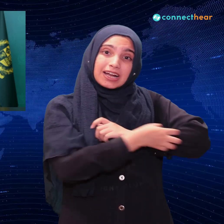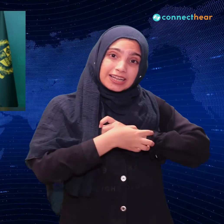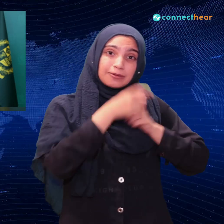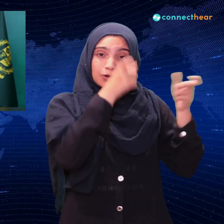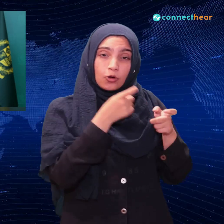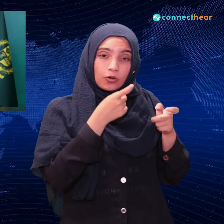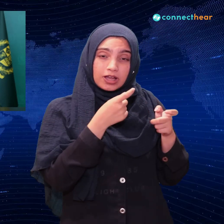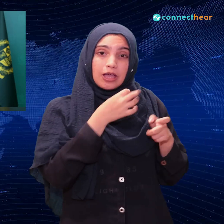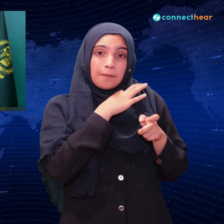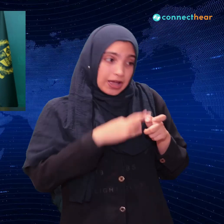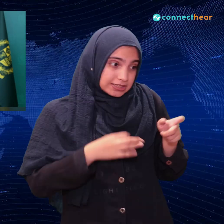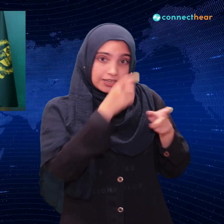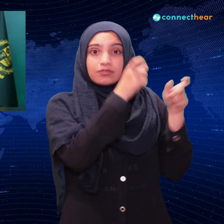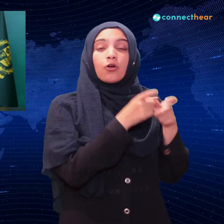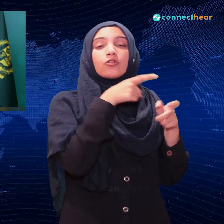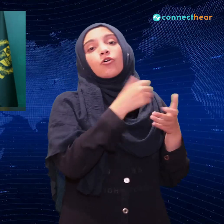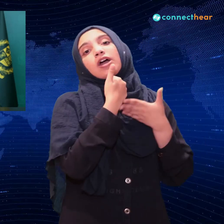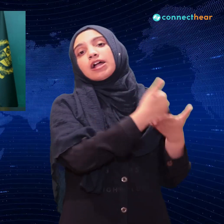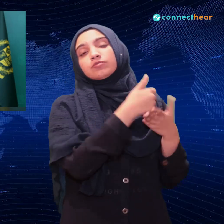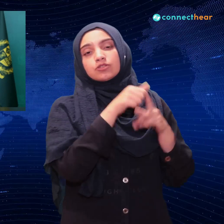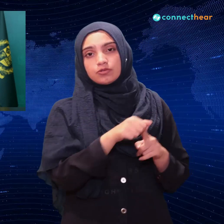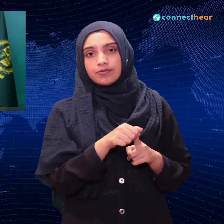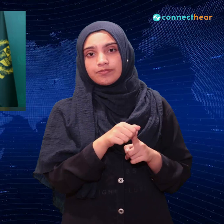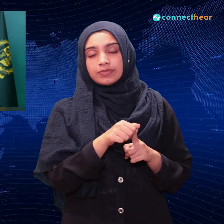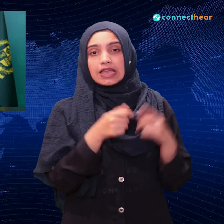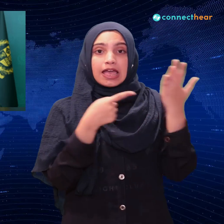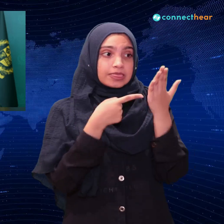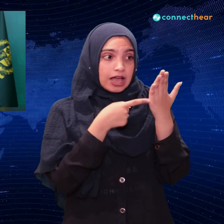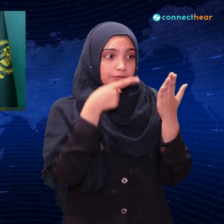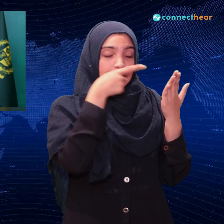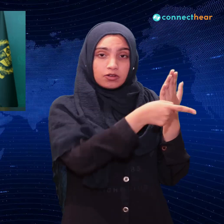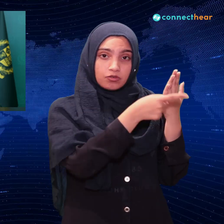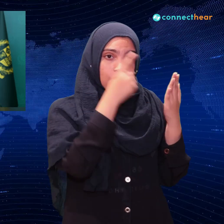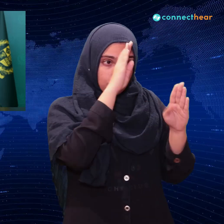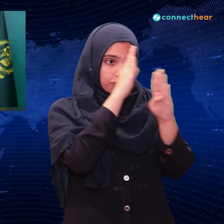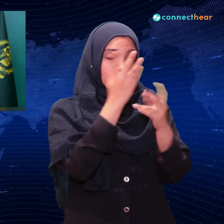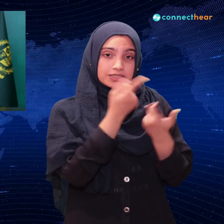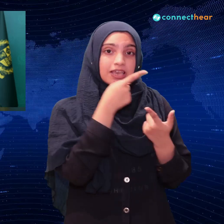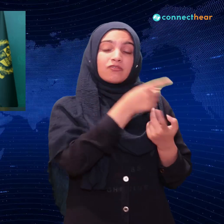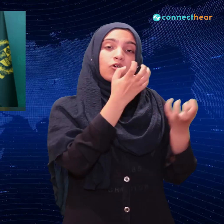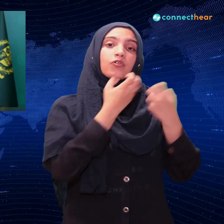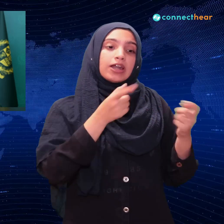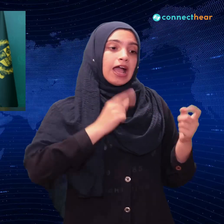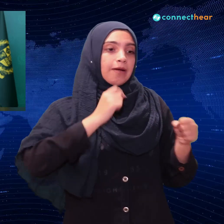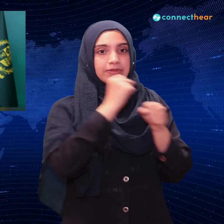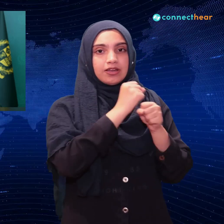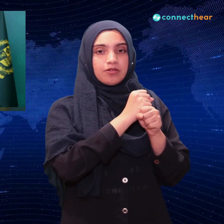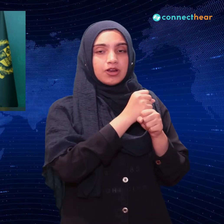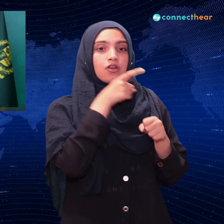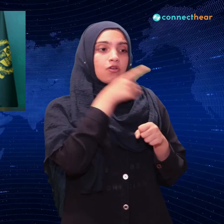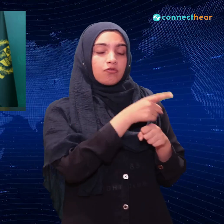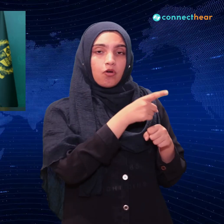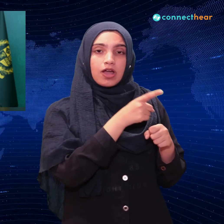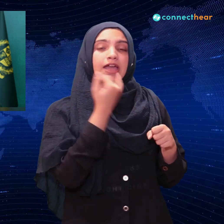the Taliban promised? They will respect human rights. They will have an inclusive government.